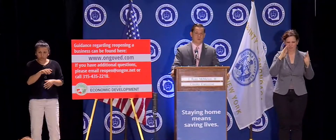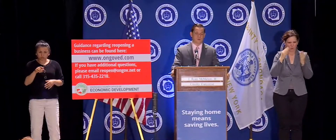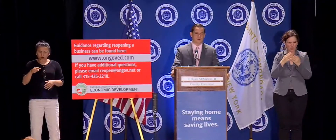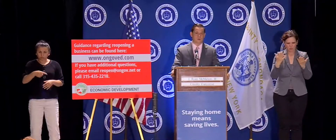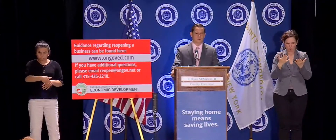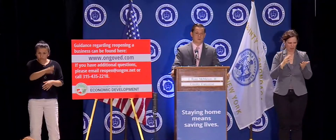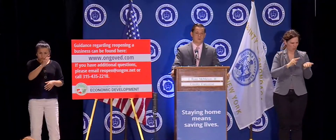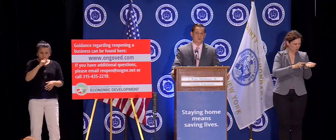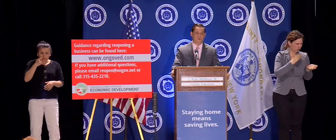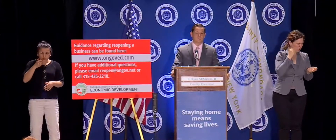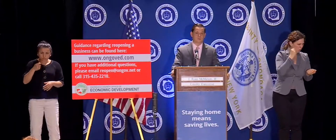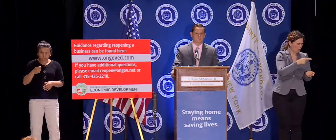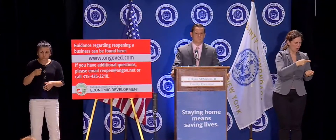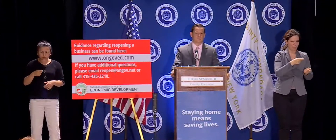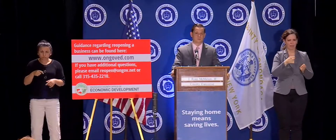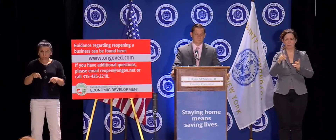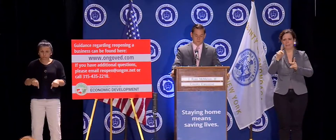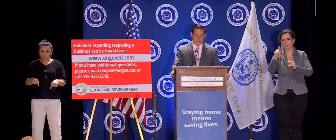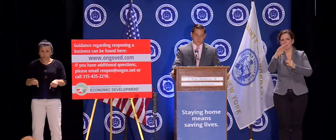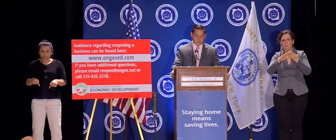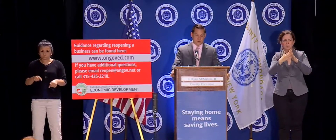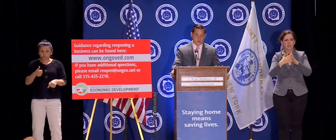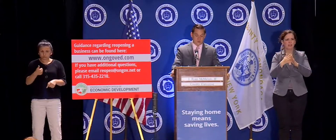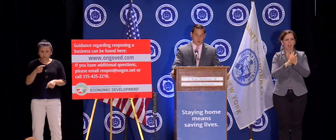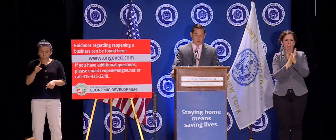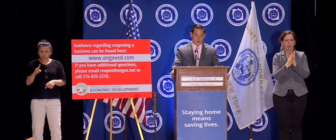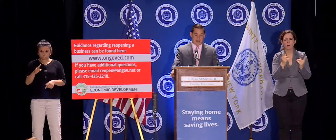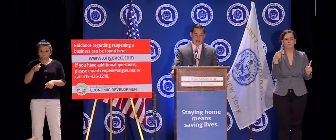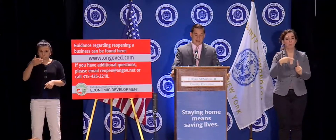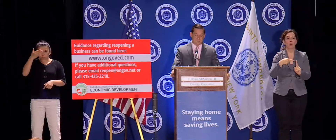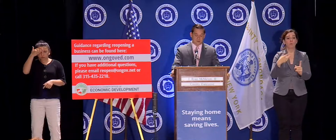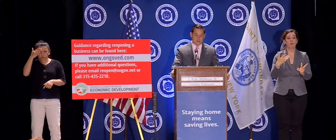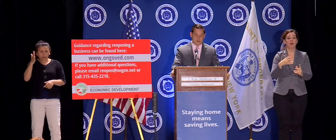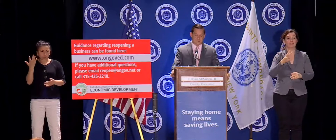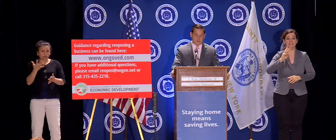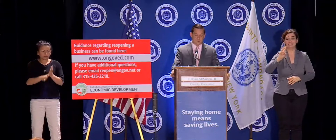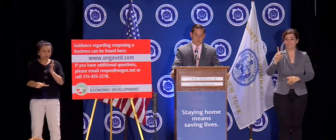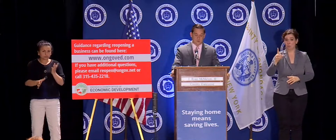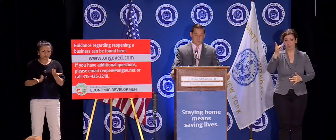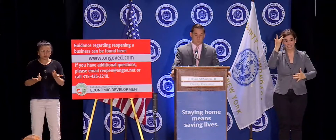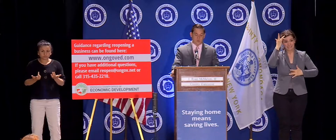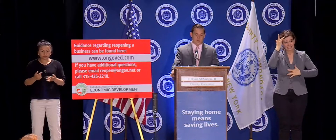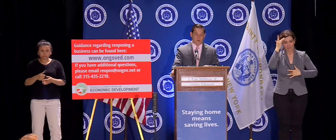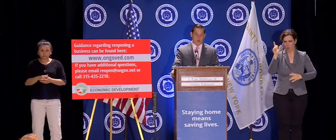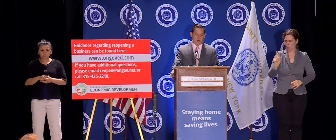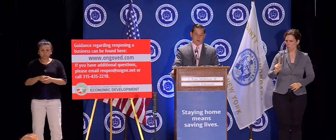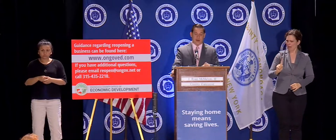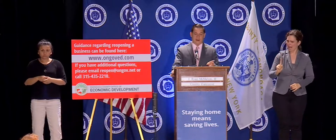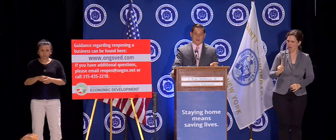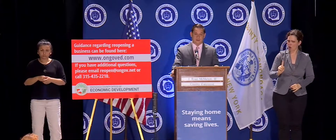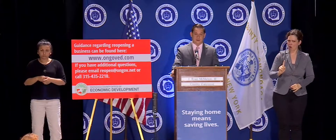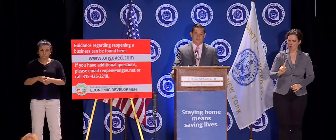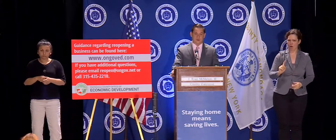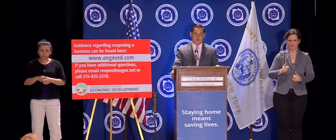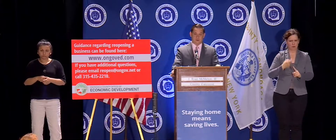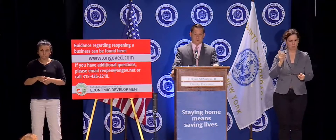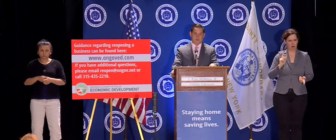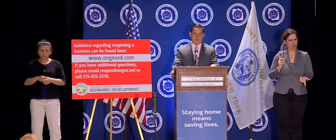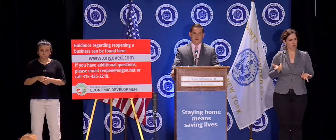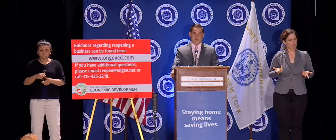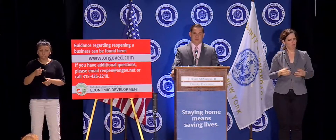these 61 sick people, where are they coming from? So I believe we don't know yet